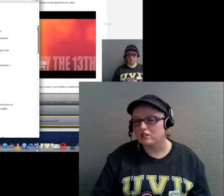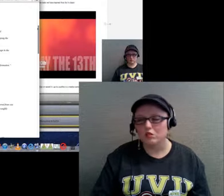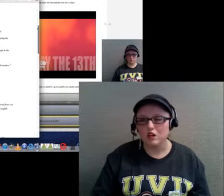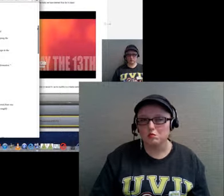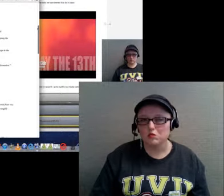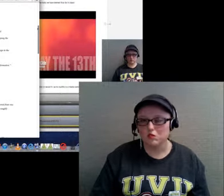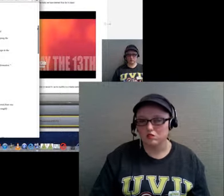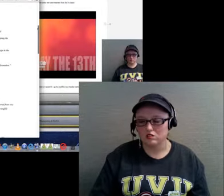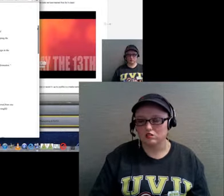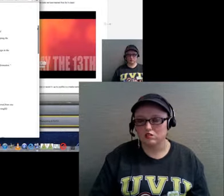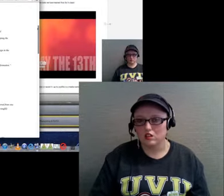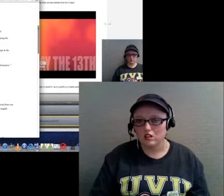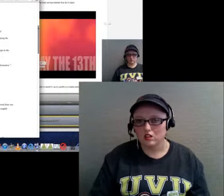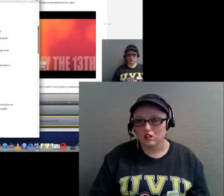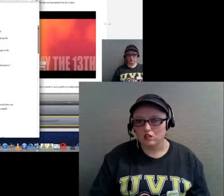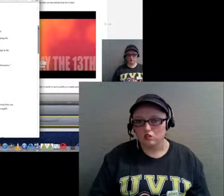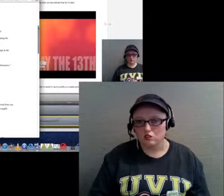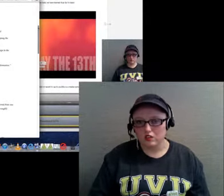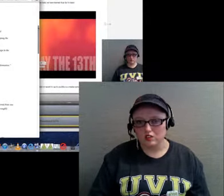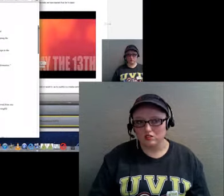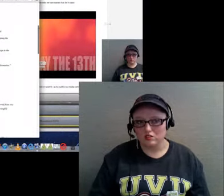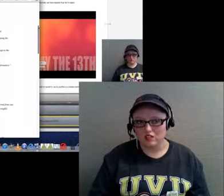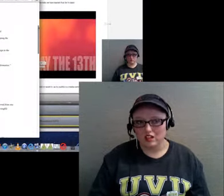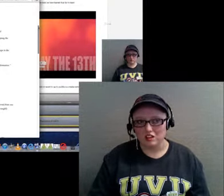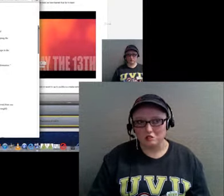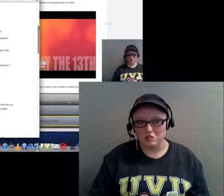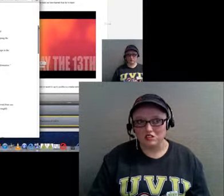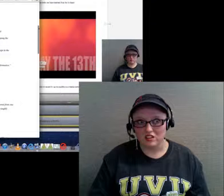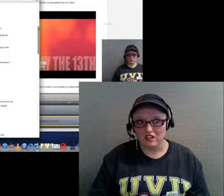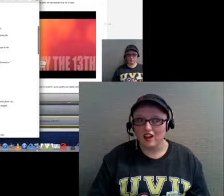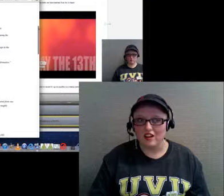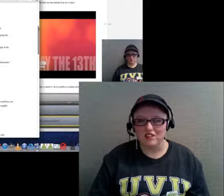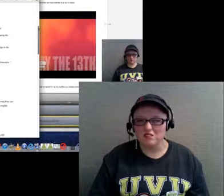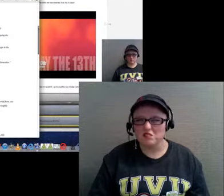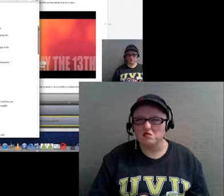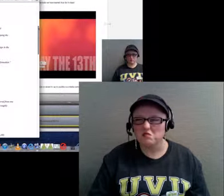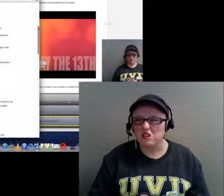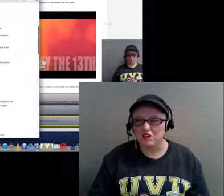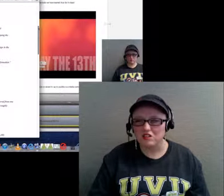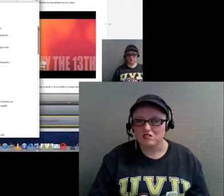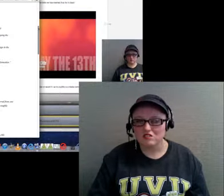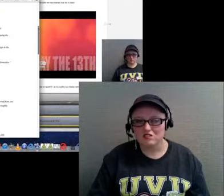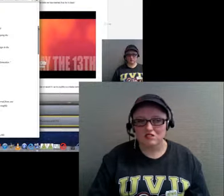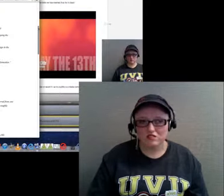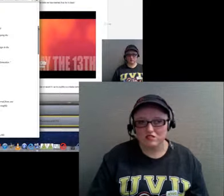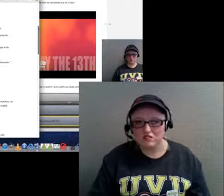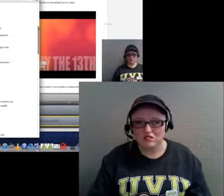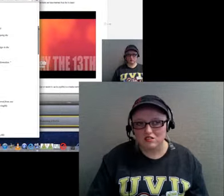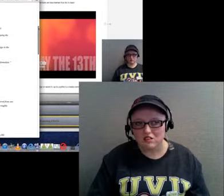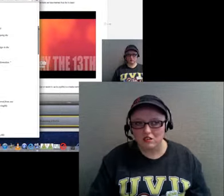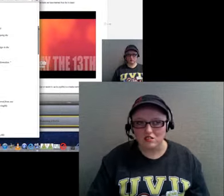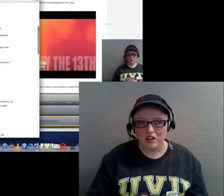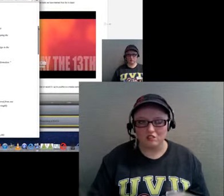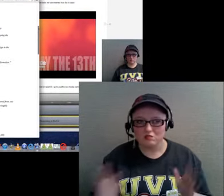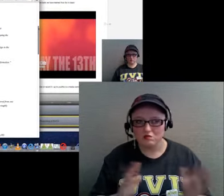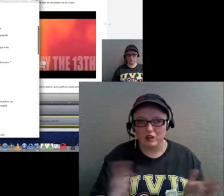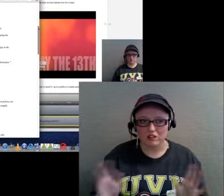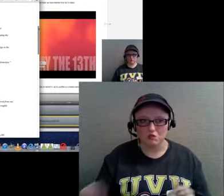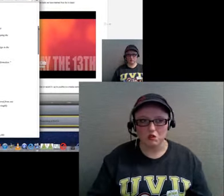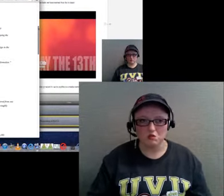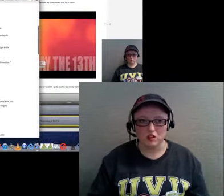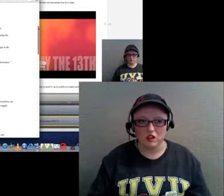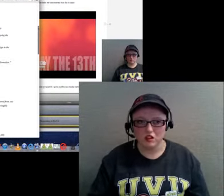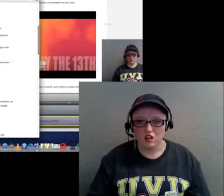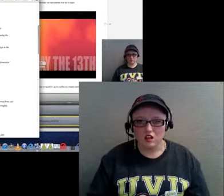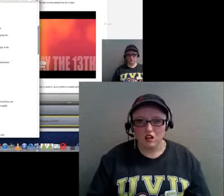and sometimes I'm just trying to say as much as I can. So I'm not, it's kind of back and